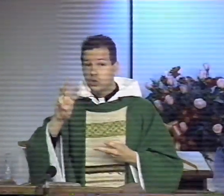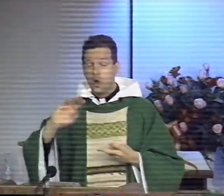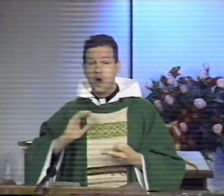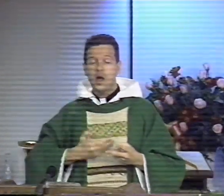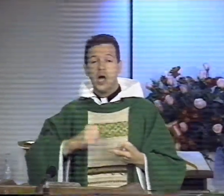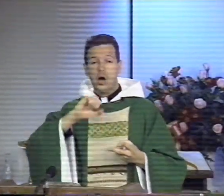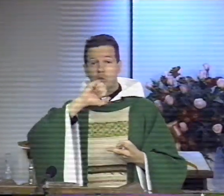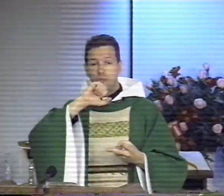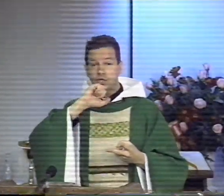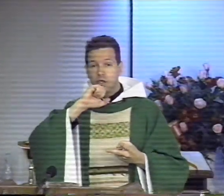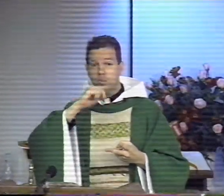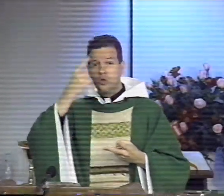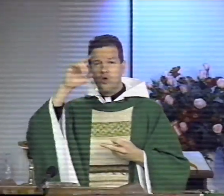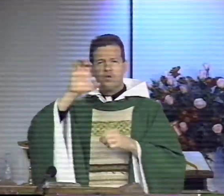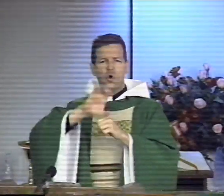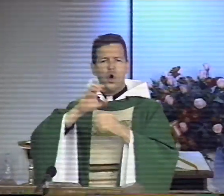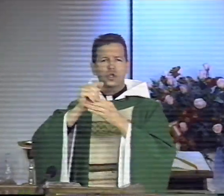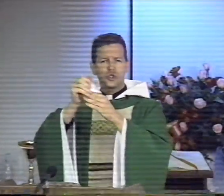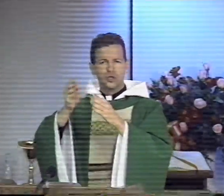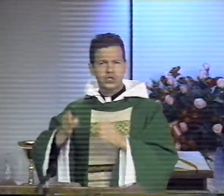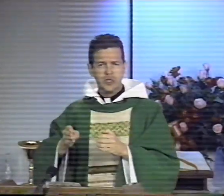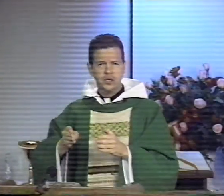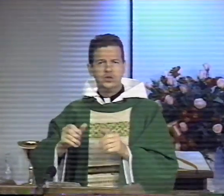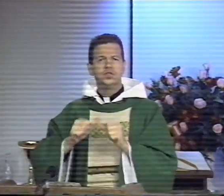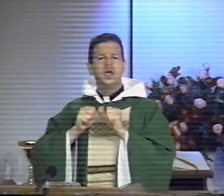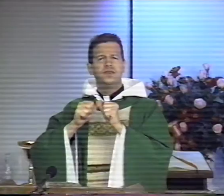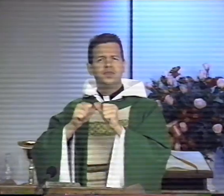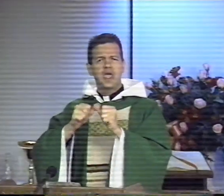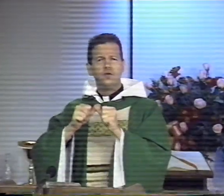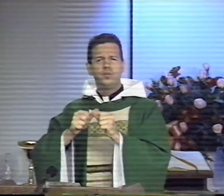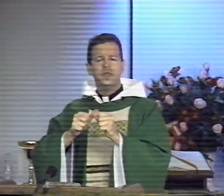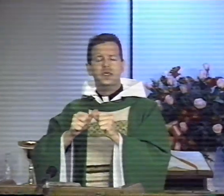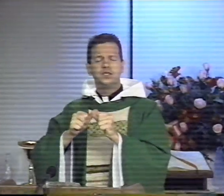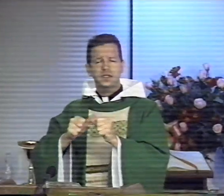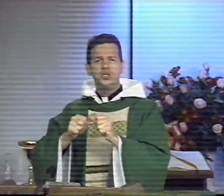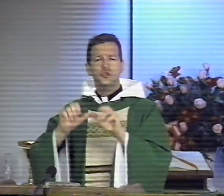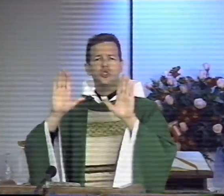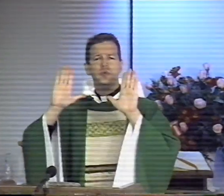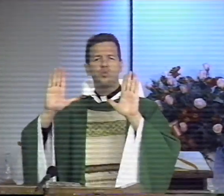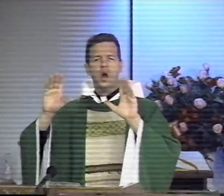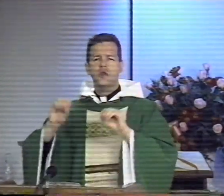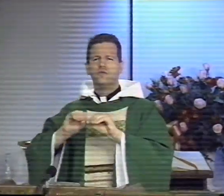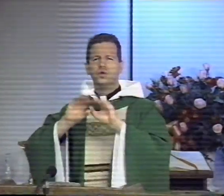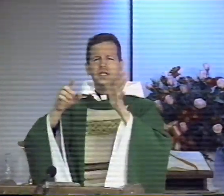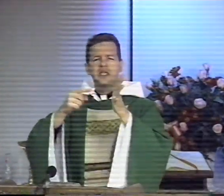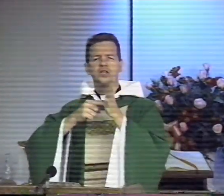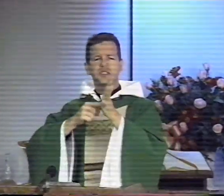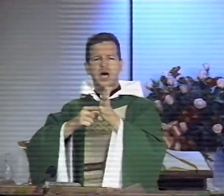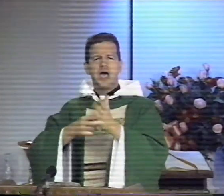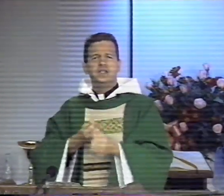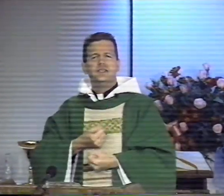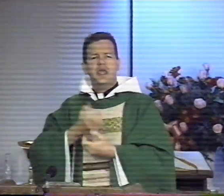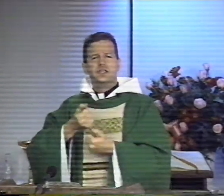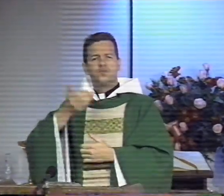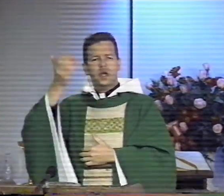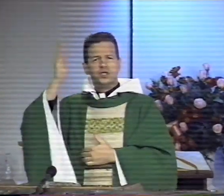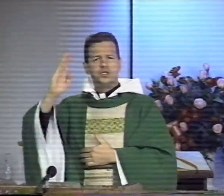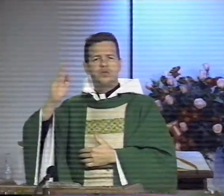Law, our Bishop, for all church leaders, that they will be continued to be wonderful, clear signs and expressions of